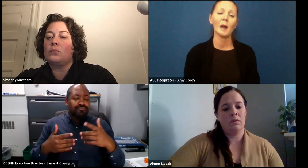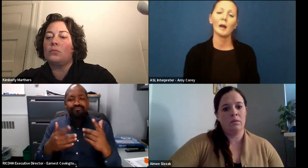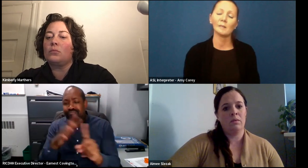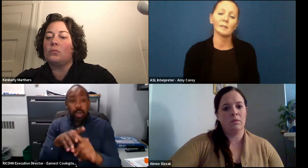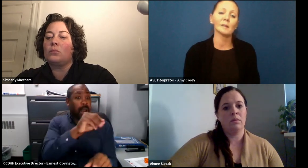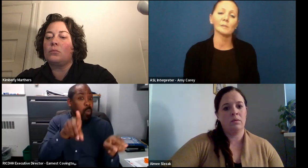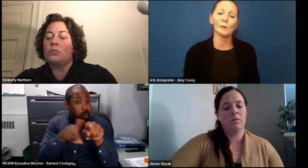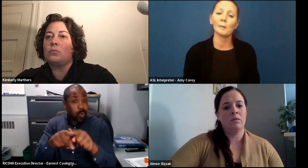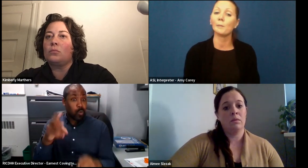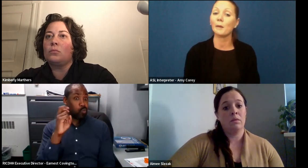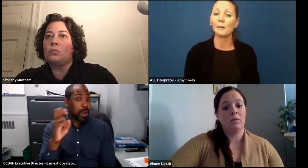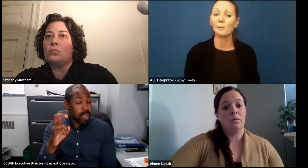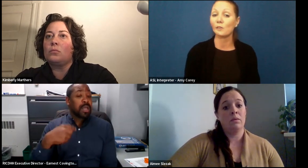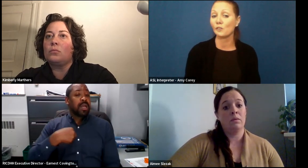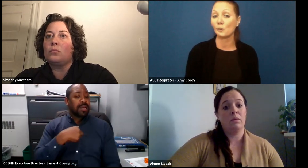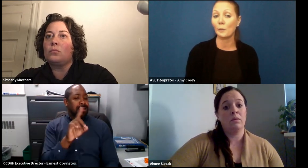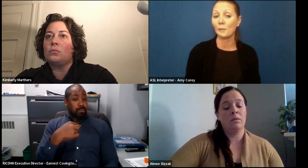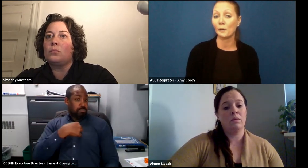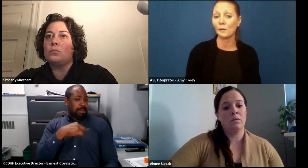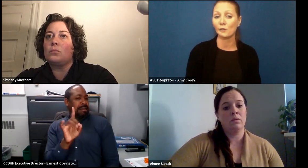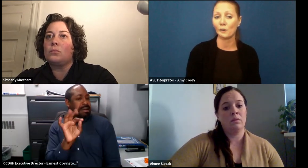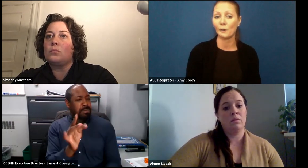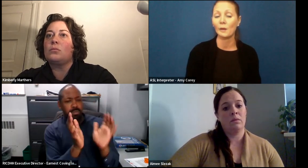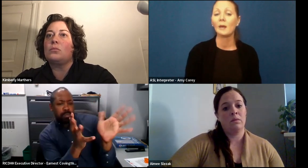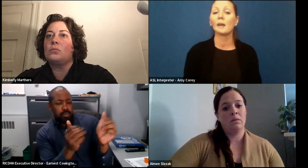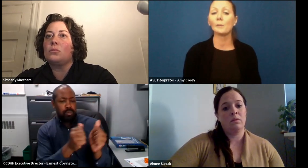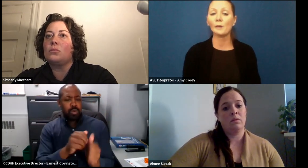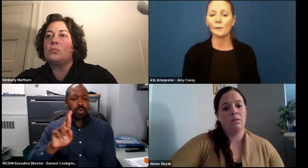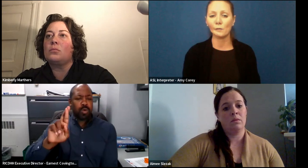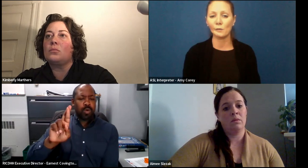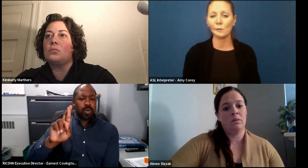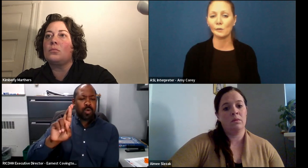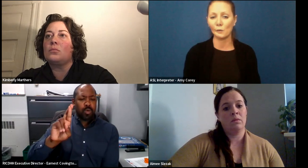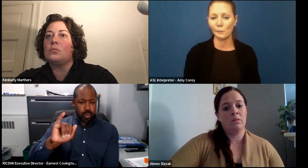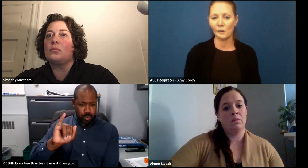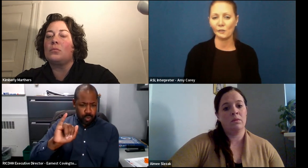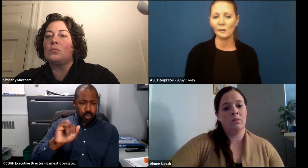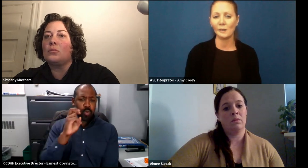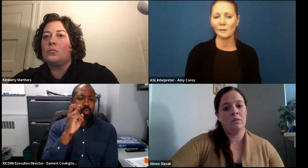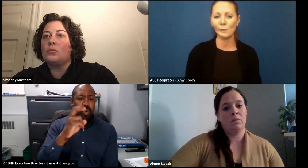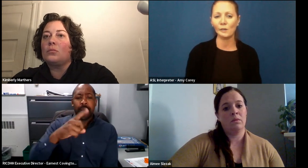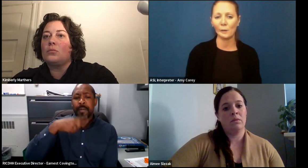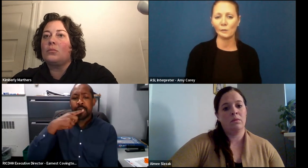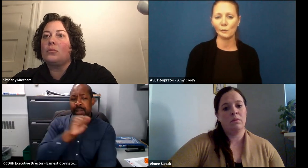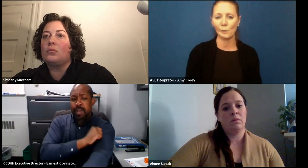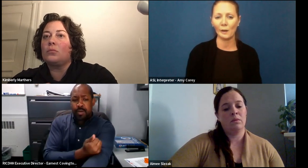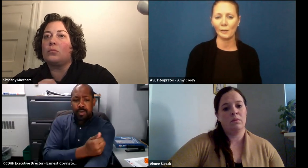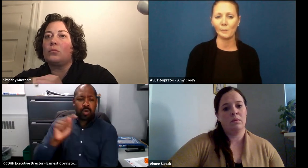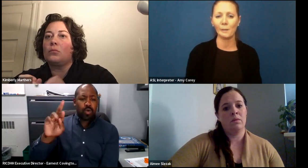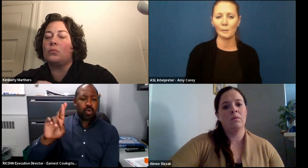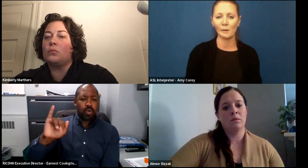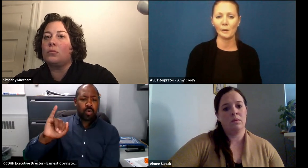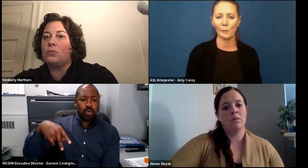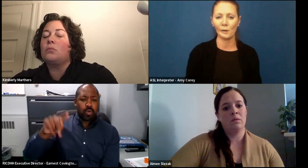be, things where people may be able to just show up at their leisure. In regards to the transportation, I did reach out to Rhode